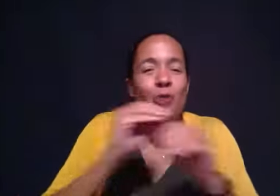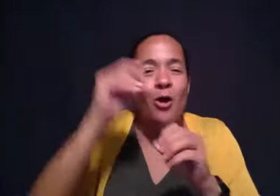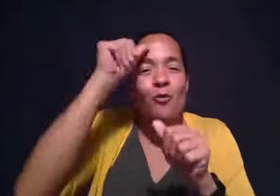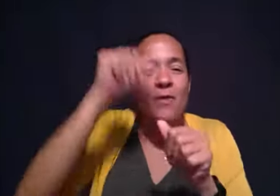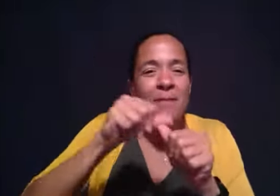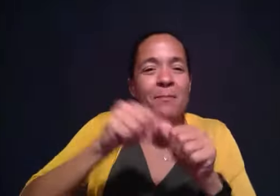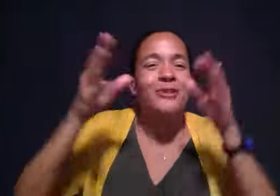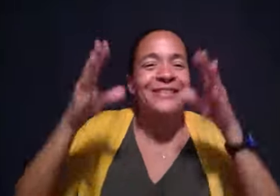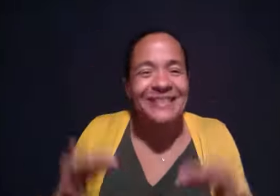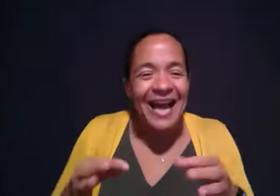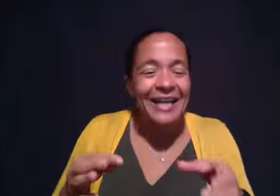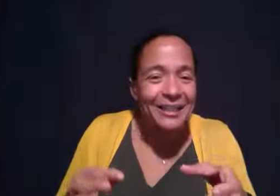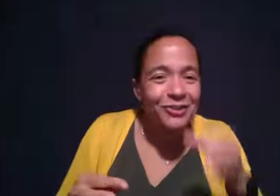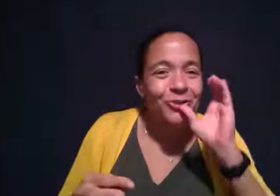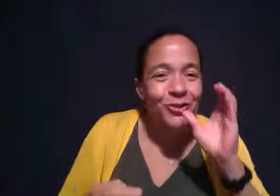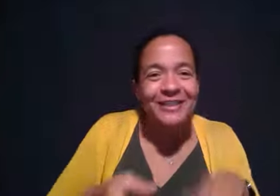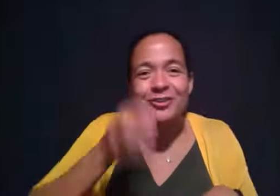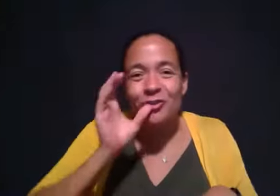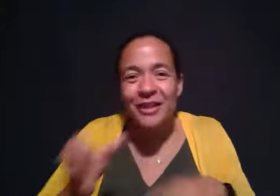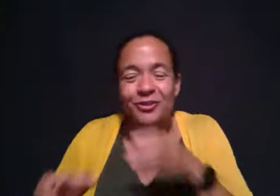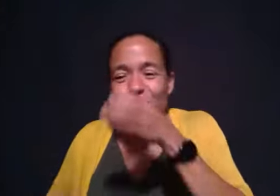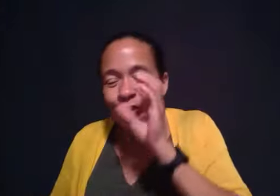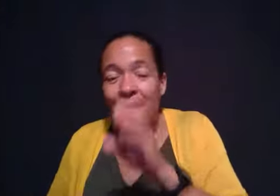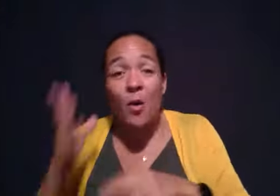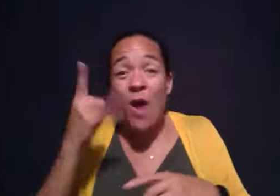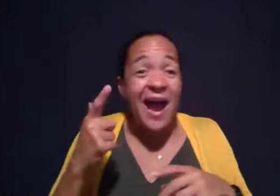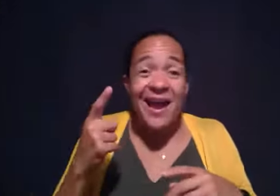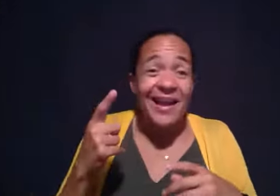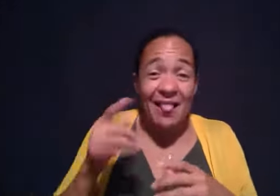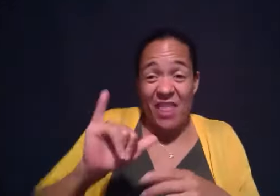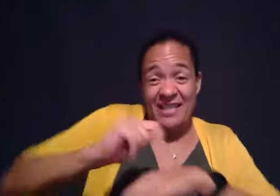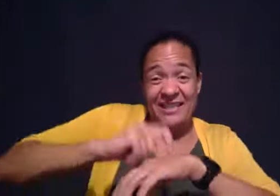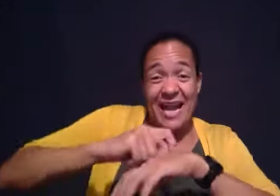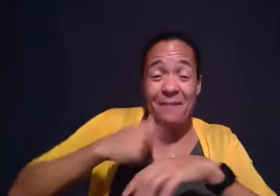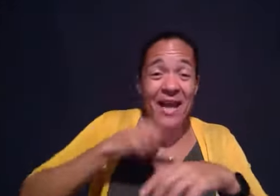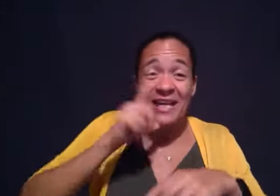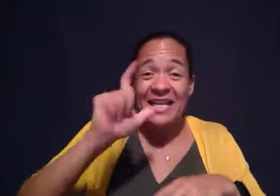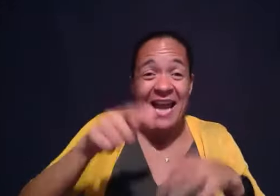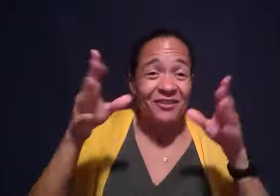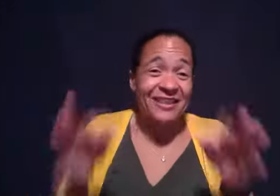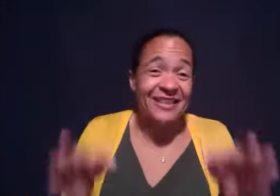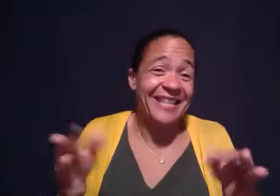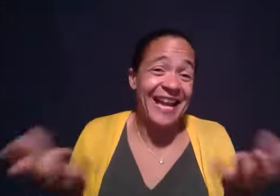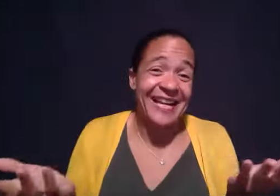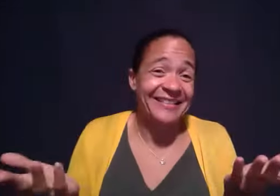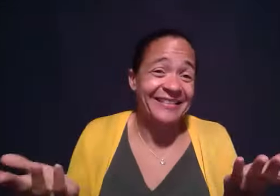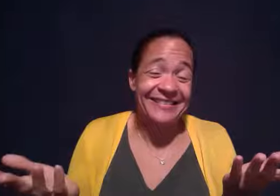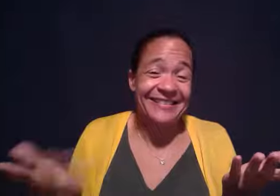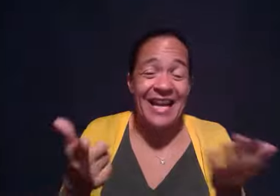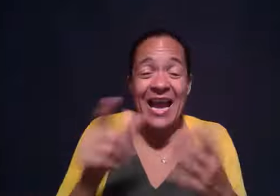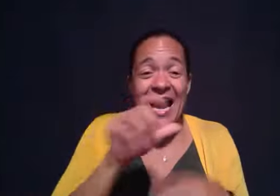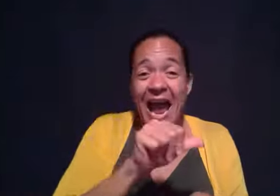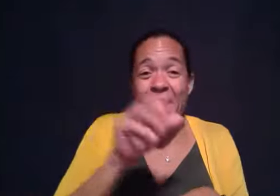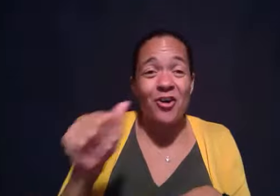to decide to drink. I am without defense. Alcohol has always been bigger than me and stronger than me and